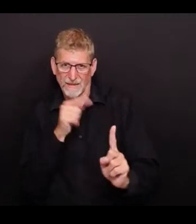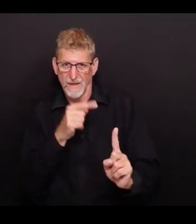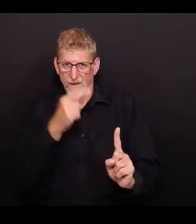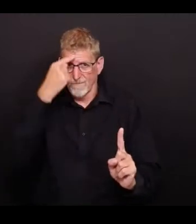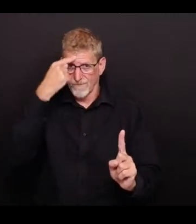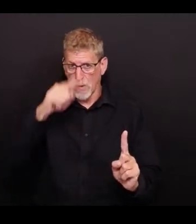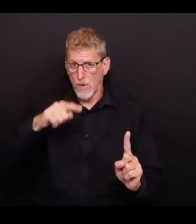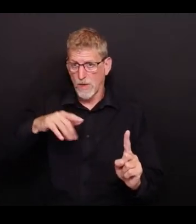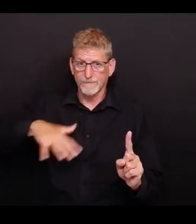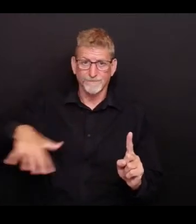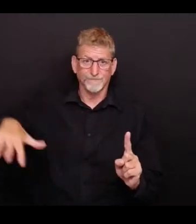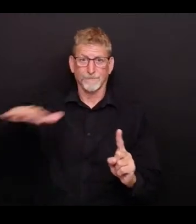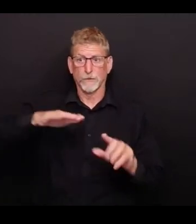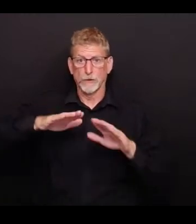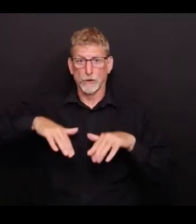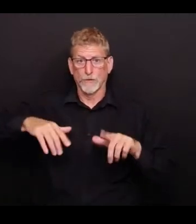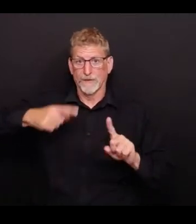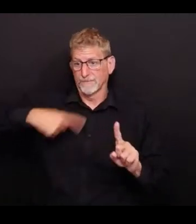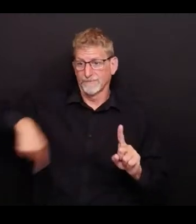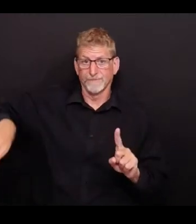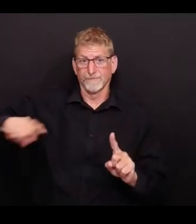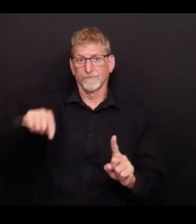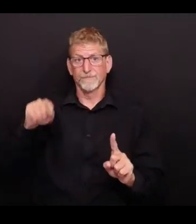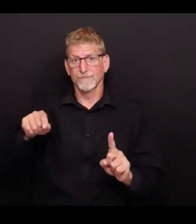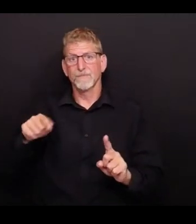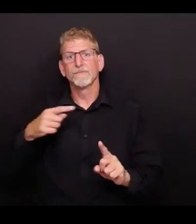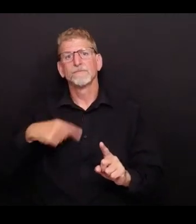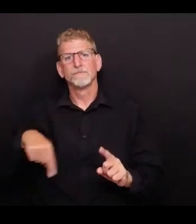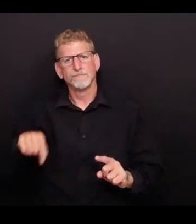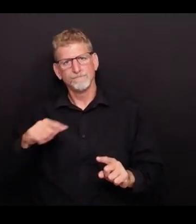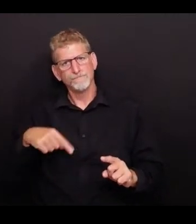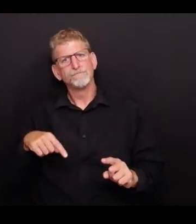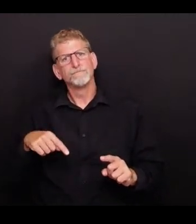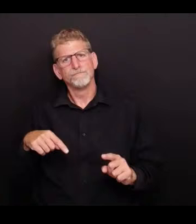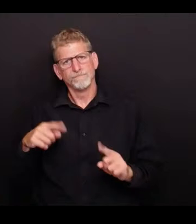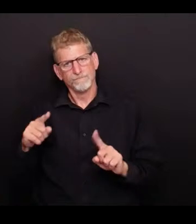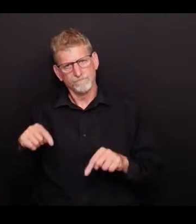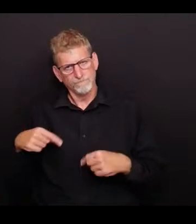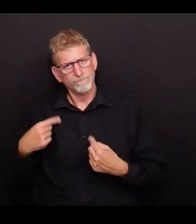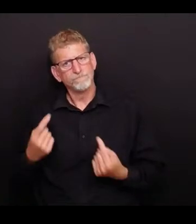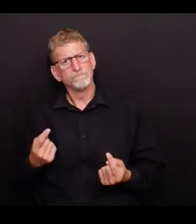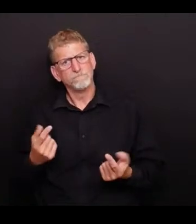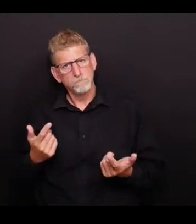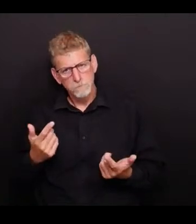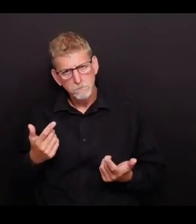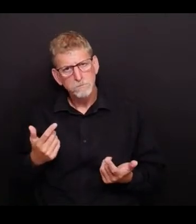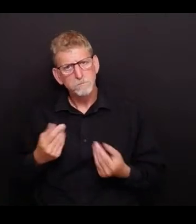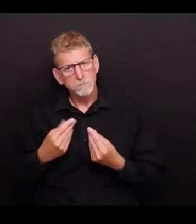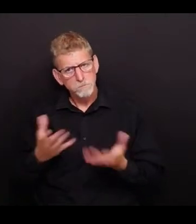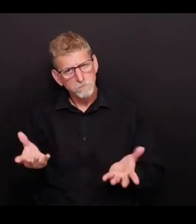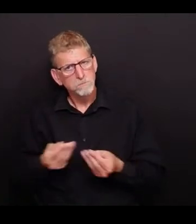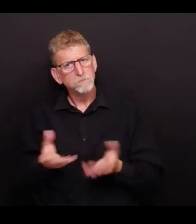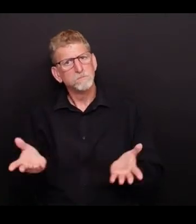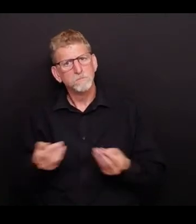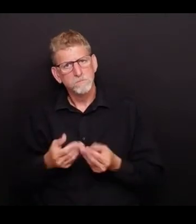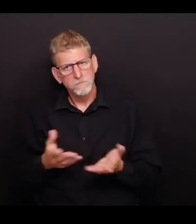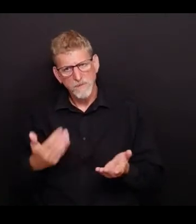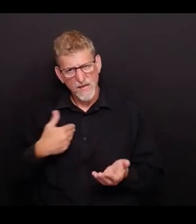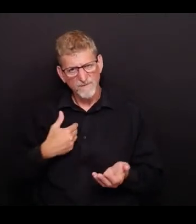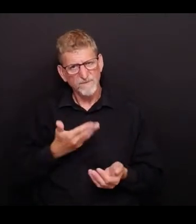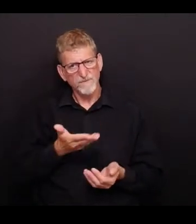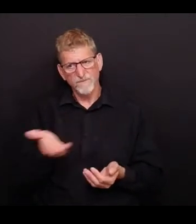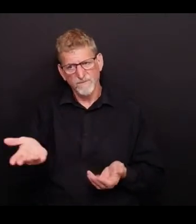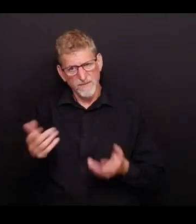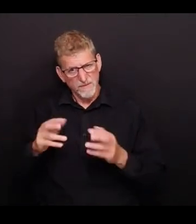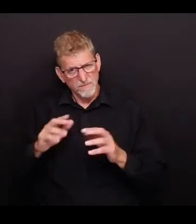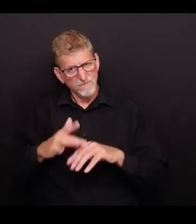vaccination for our children is something that we do routinely in many other instances,